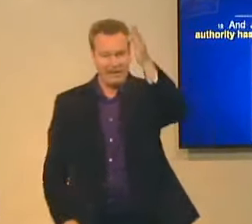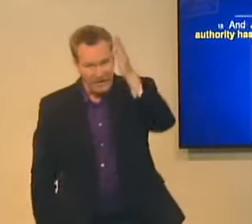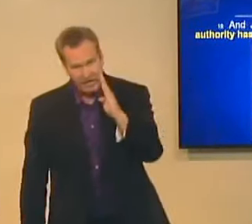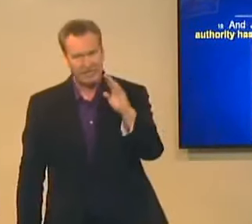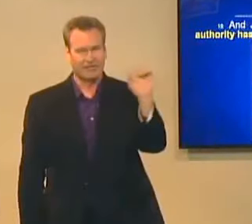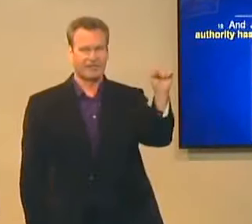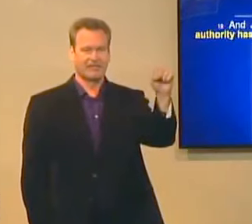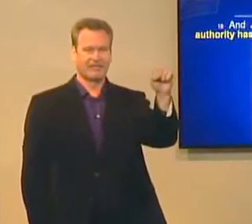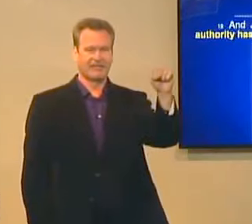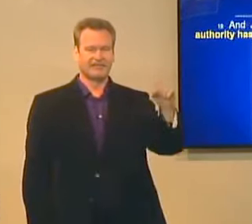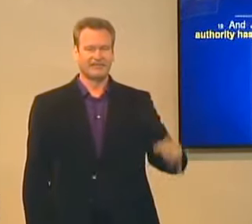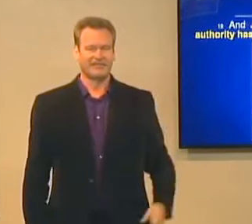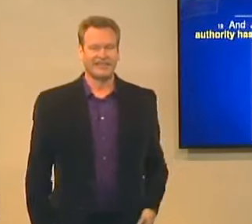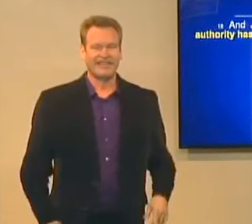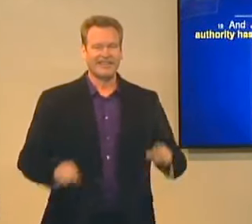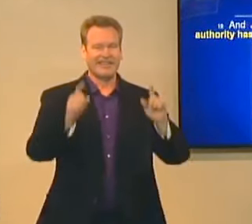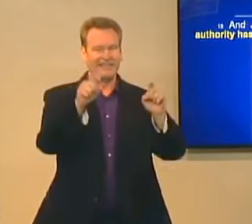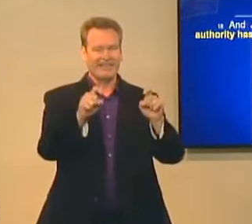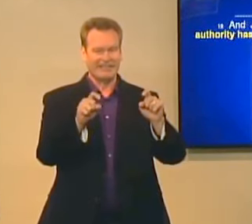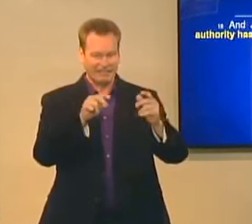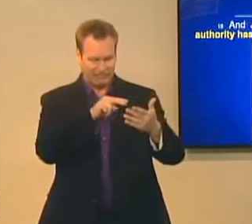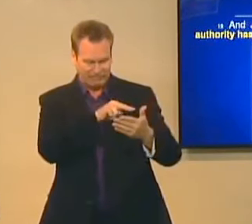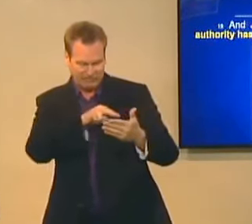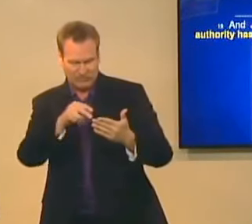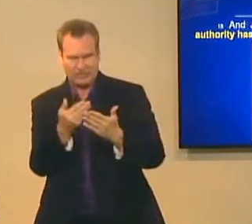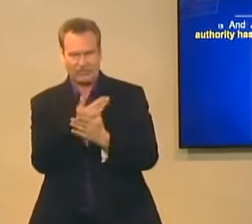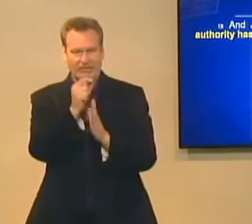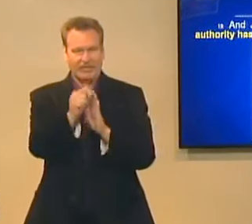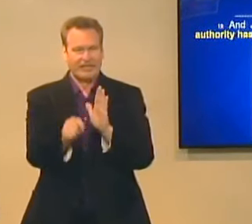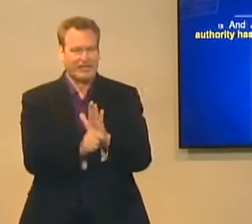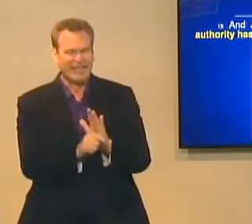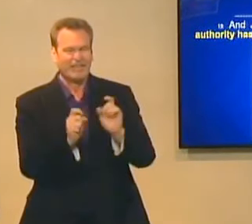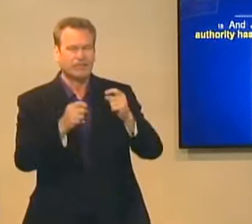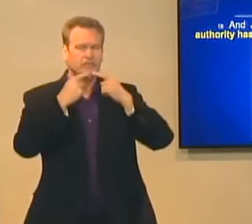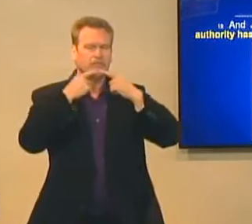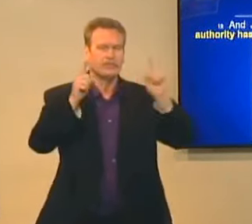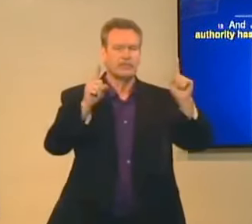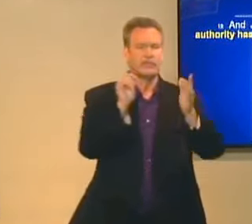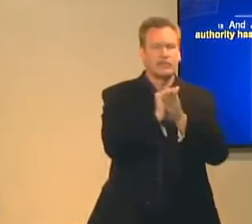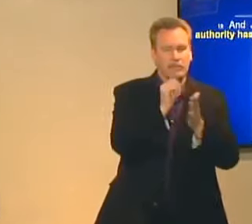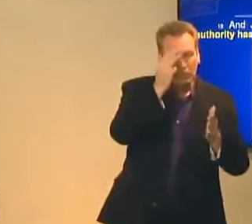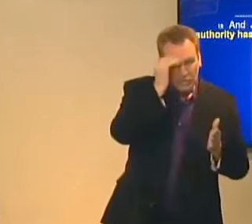Jesus Christ. Jesus Yes. Does declare himself. Many times. The son of God. Throughout. The Bible.